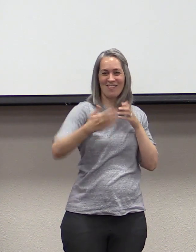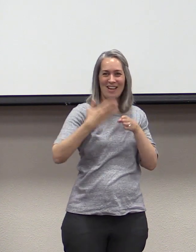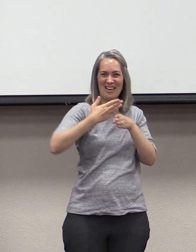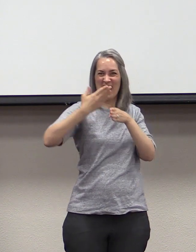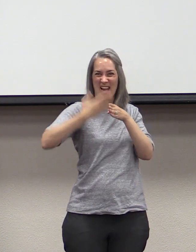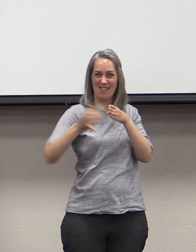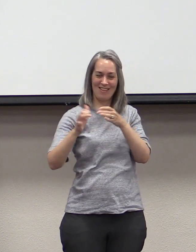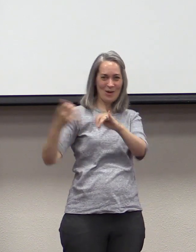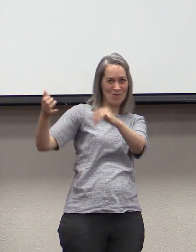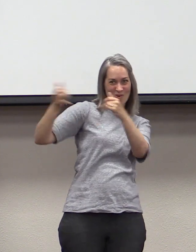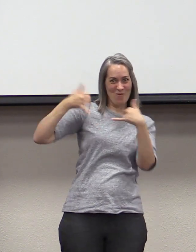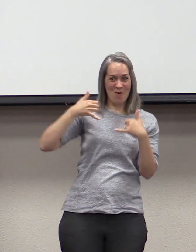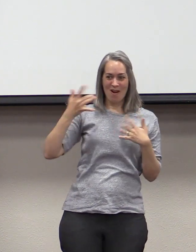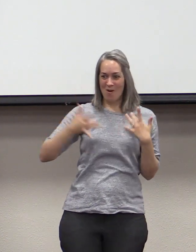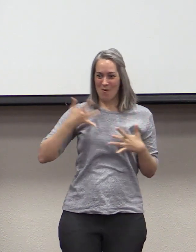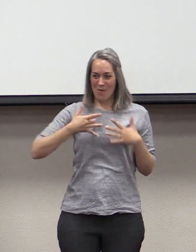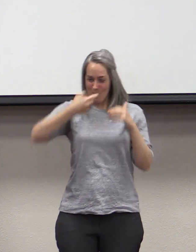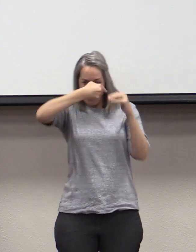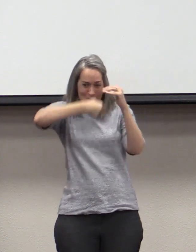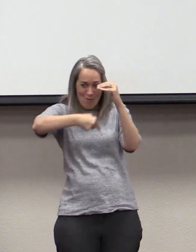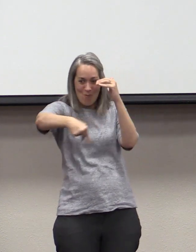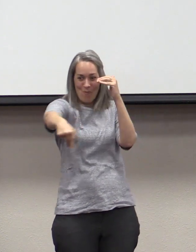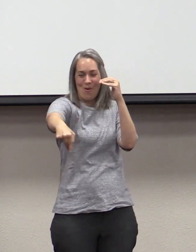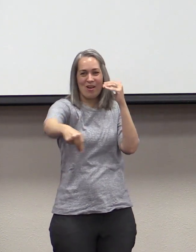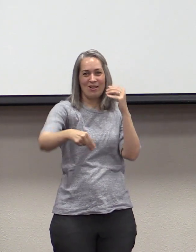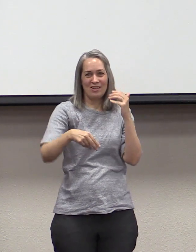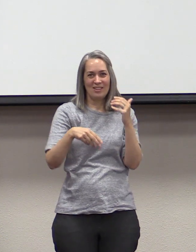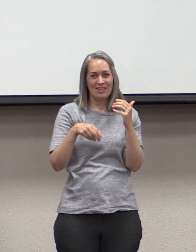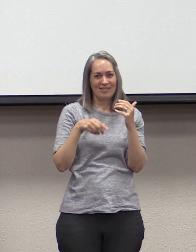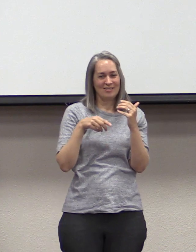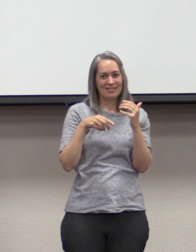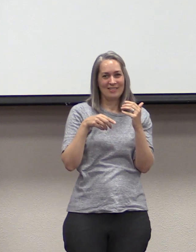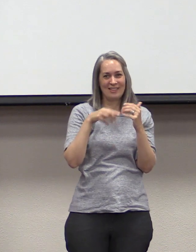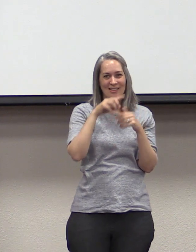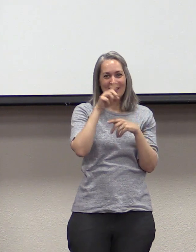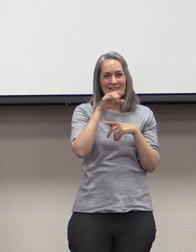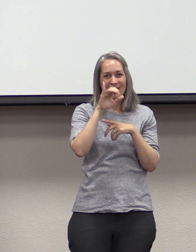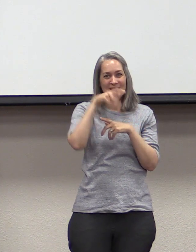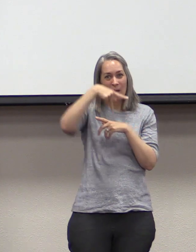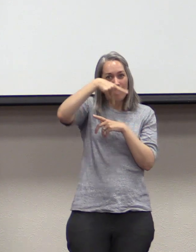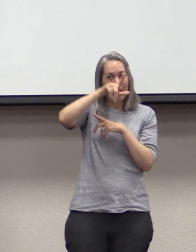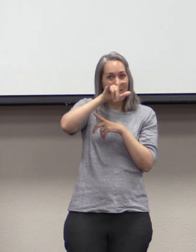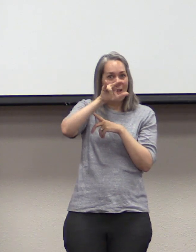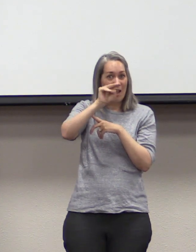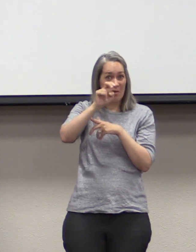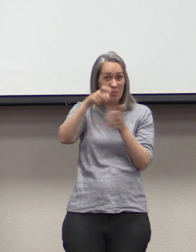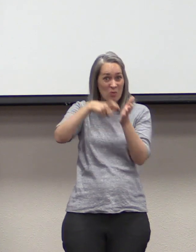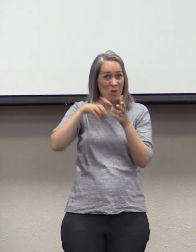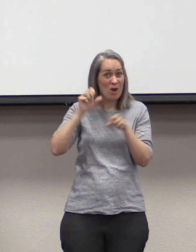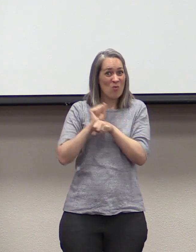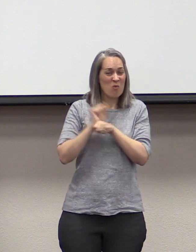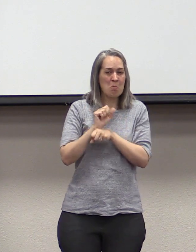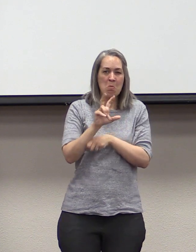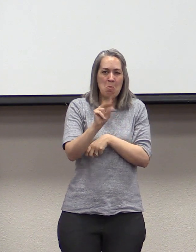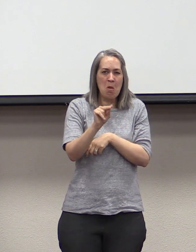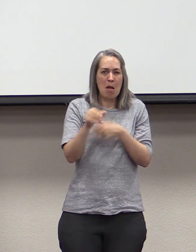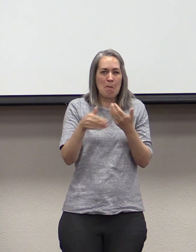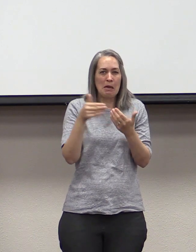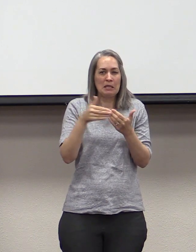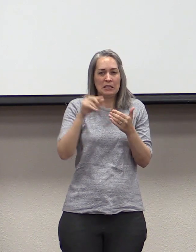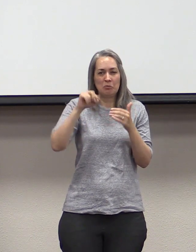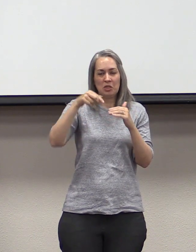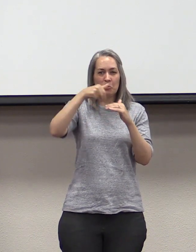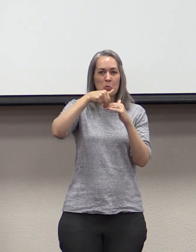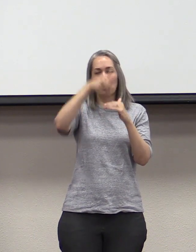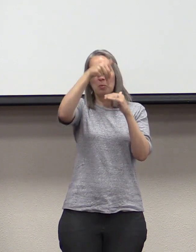thing of the entire thing. It didn't take near as much work. All you had to do is step off the platform and